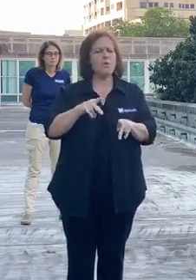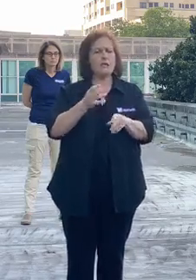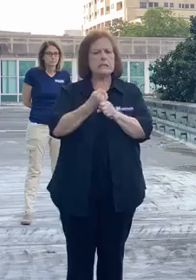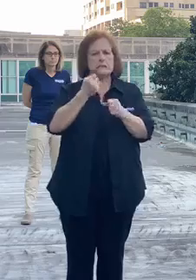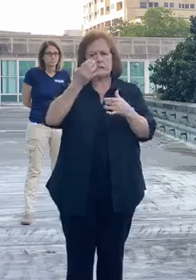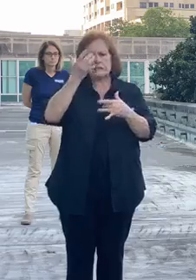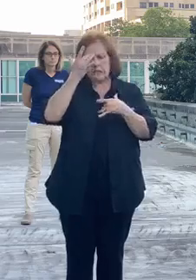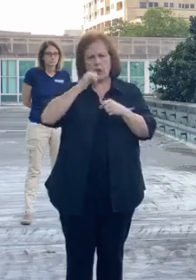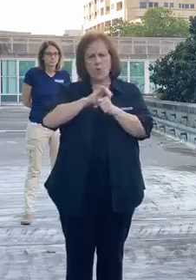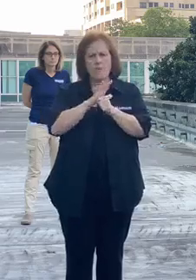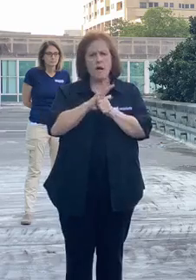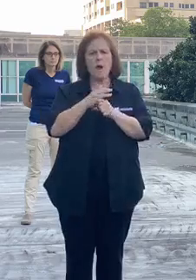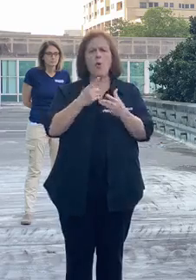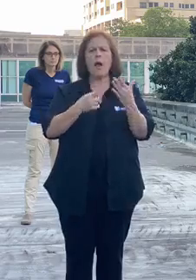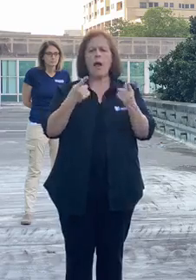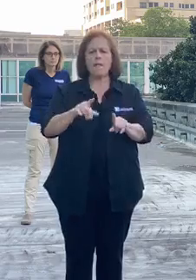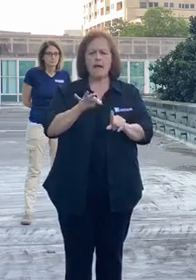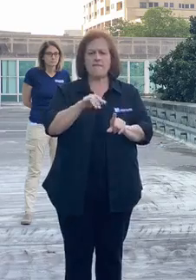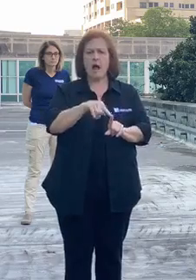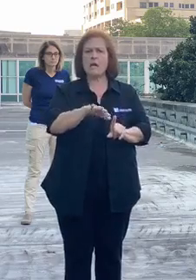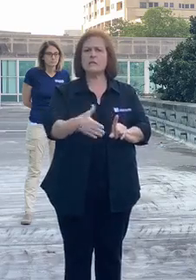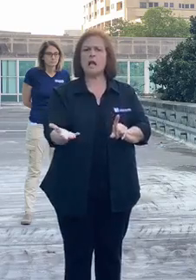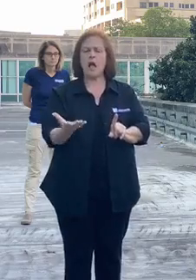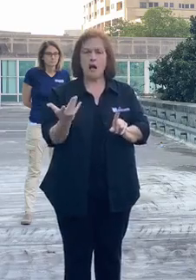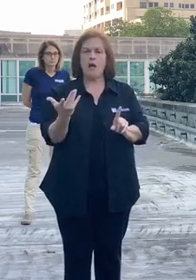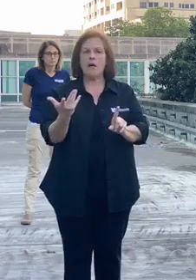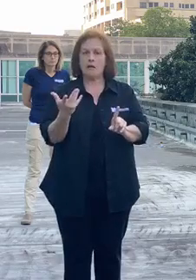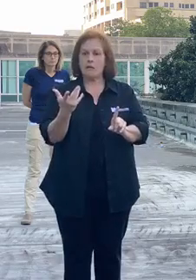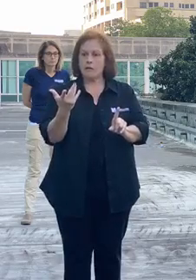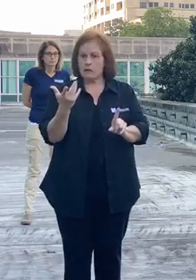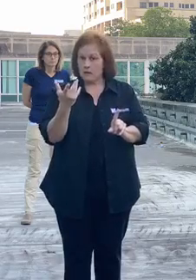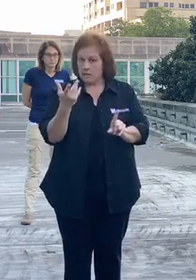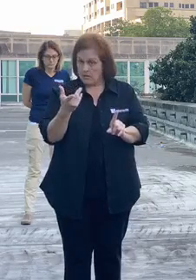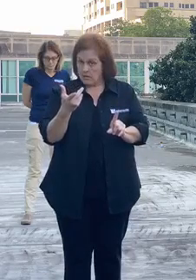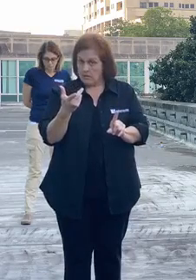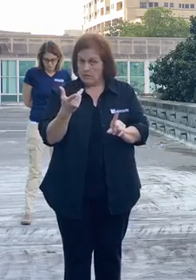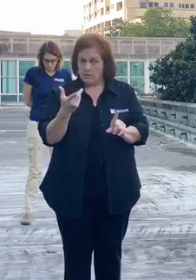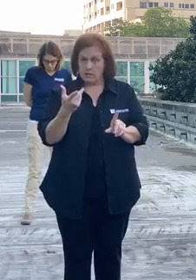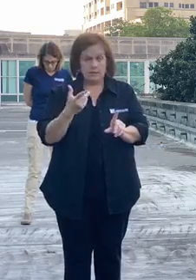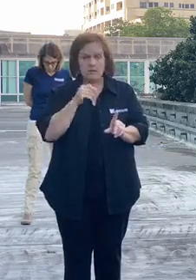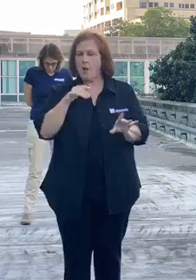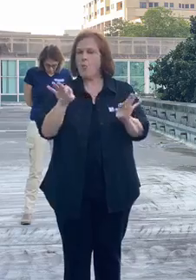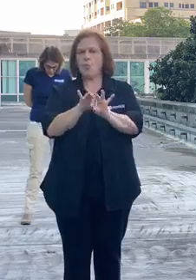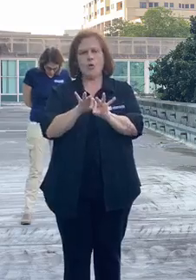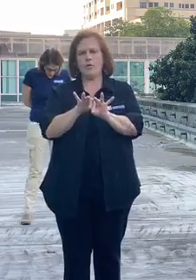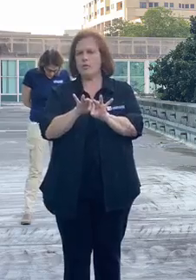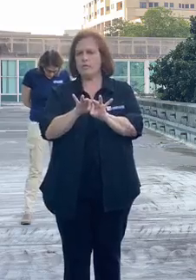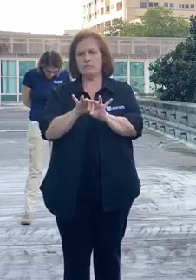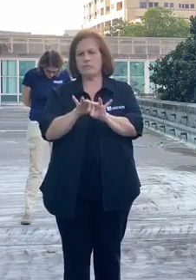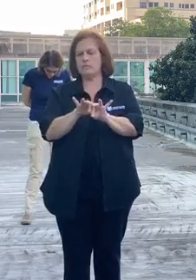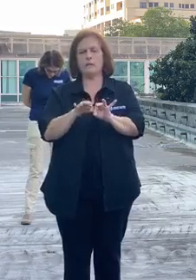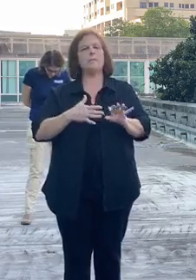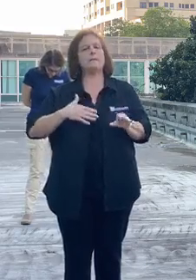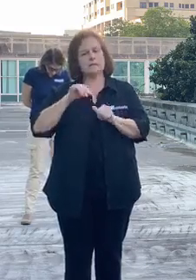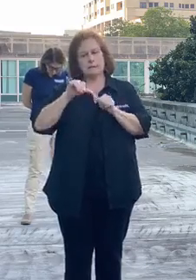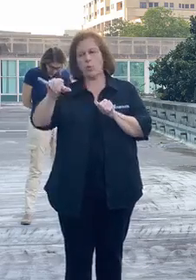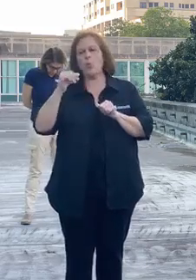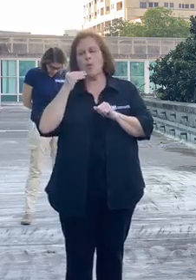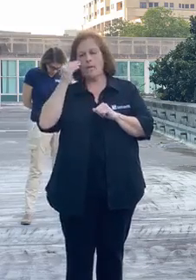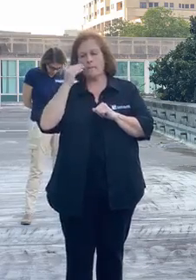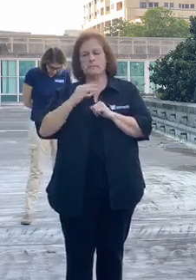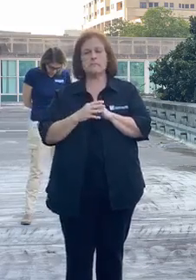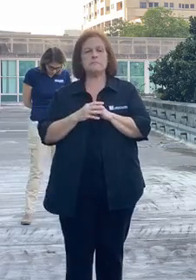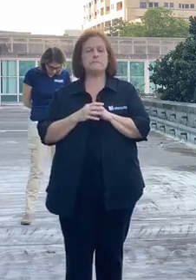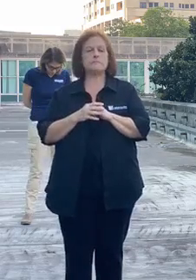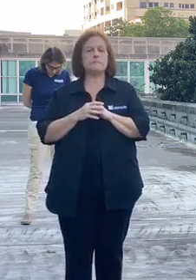life. It is just not worth it. Please, please continue to stay home. Today, I also want to go ahead